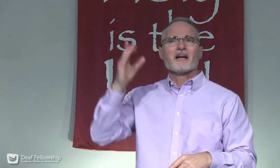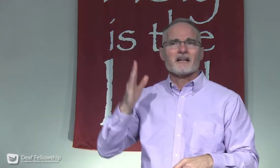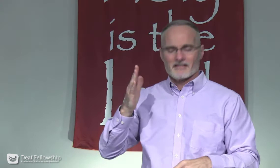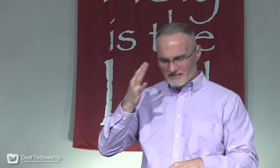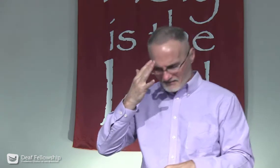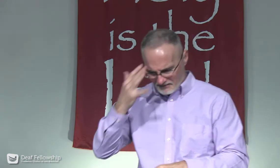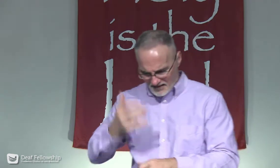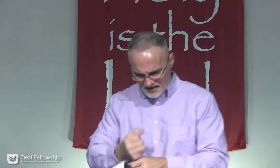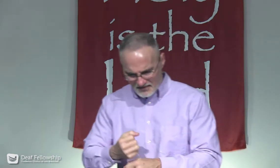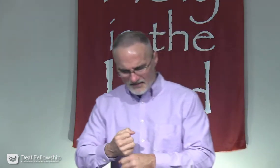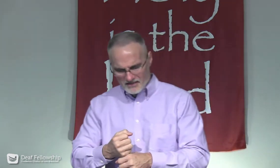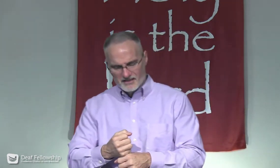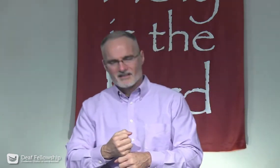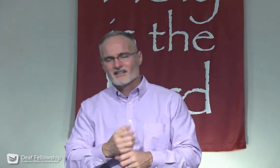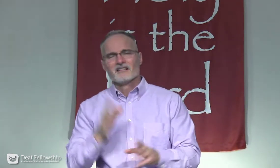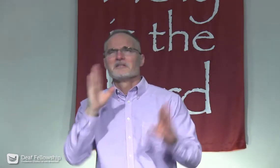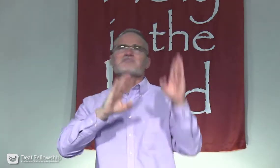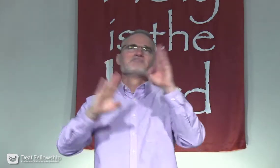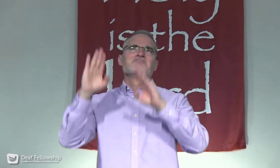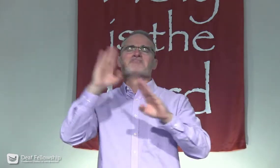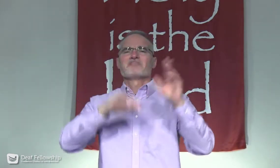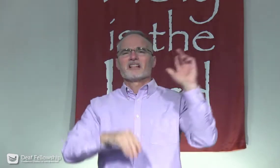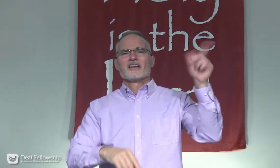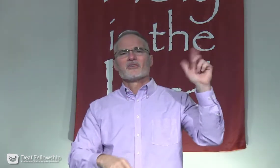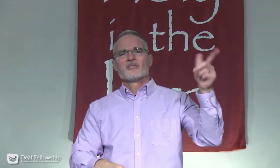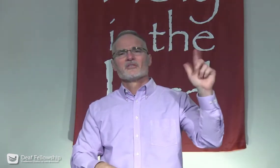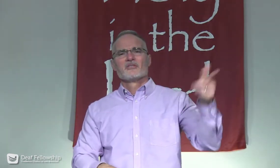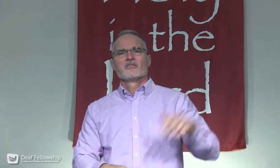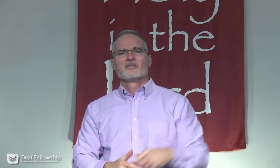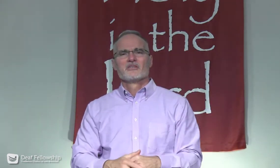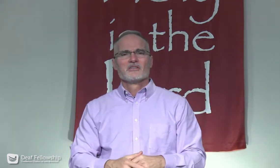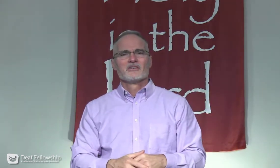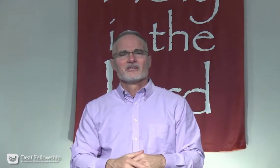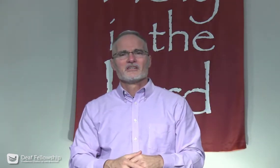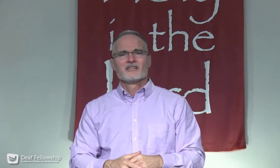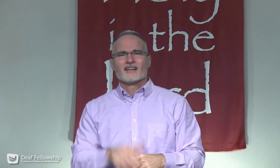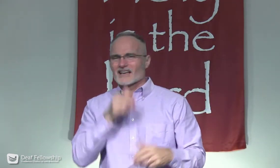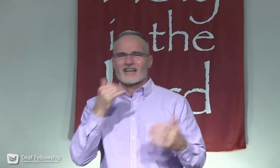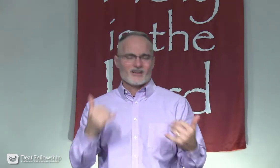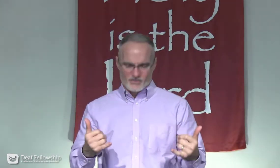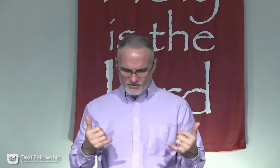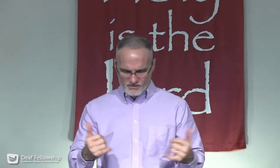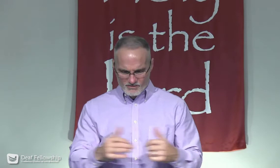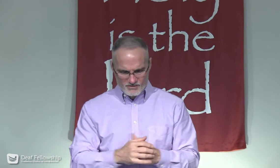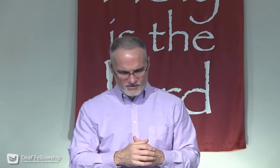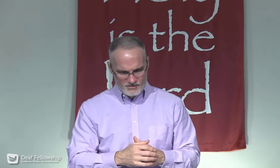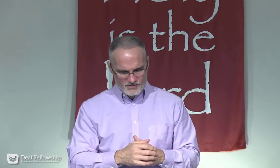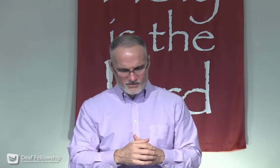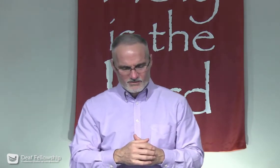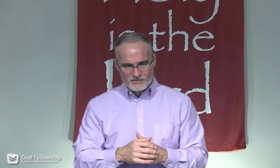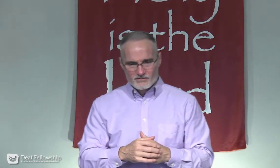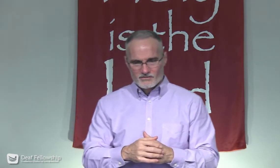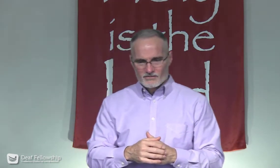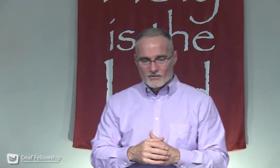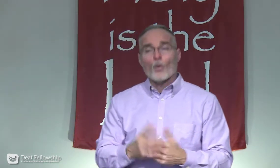I've also met people who think, you know, well, I'll worry about God later, not now.